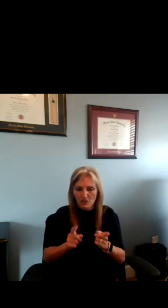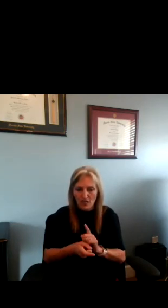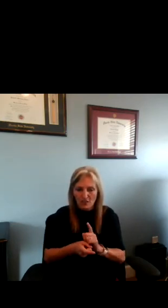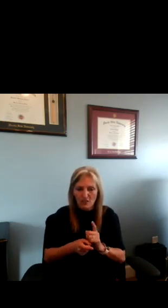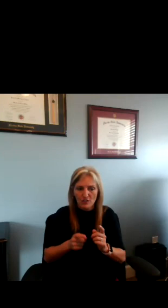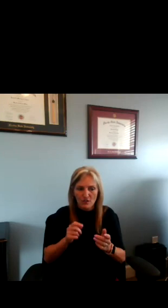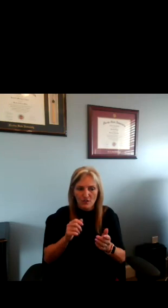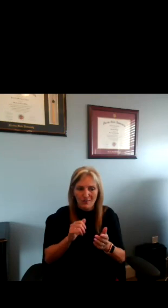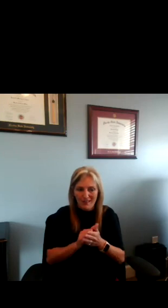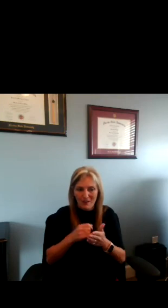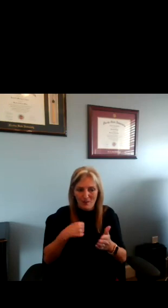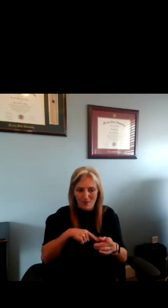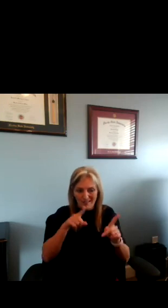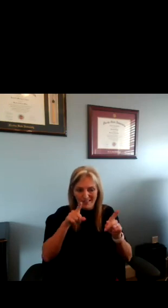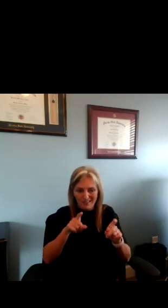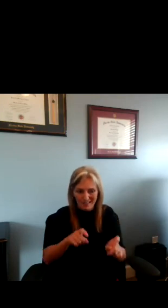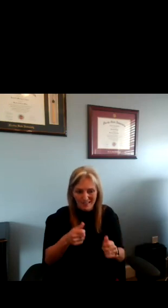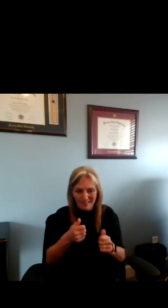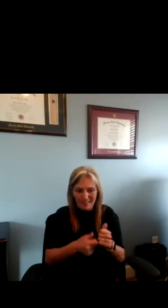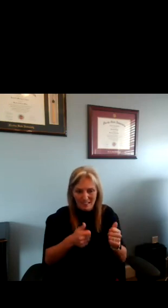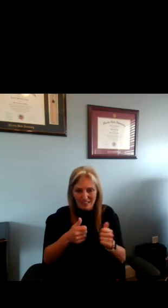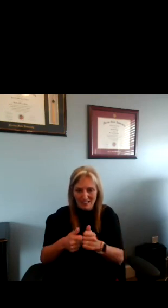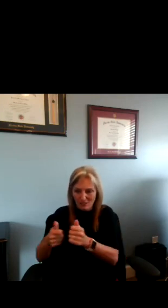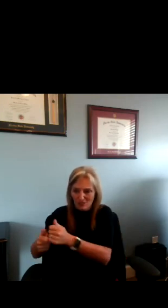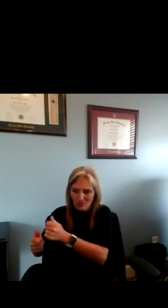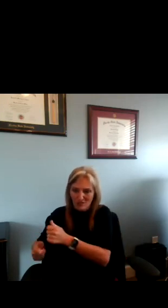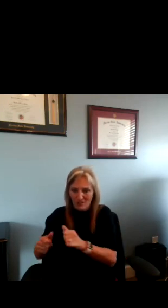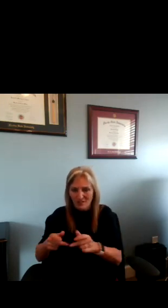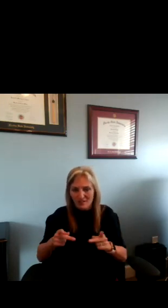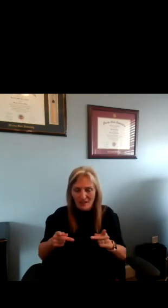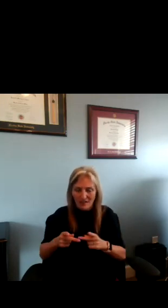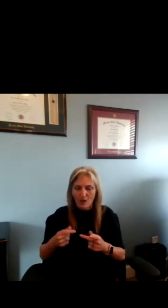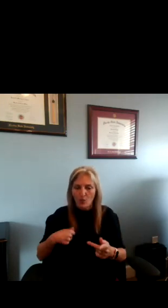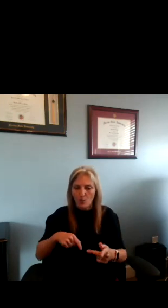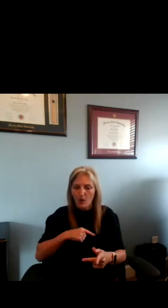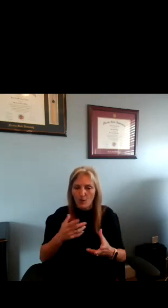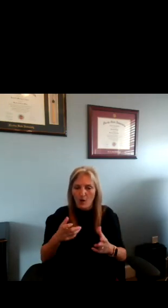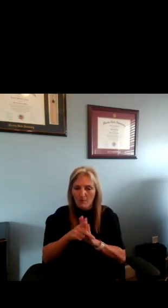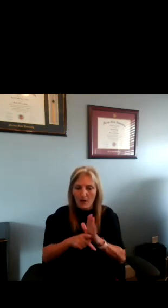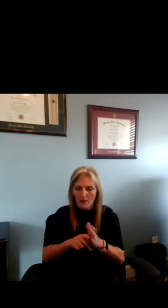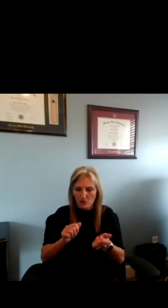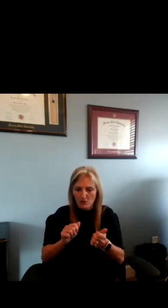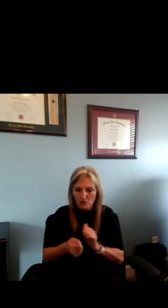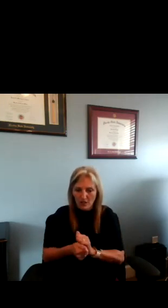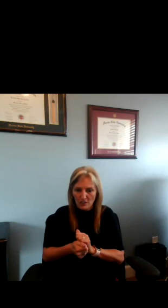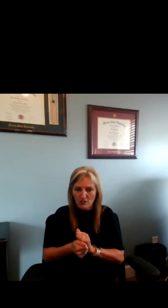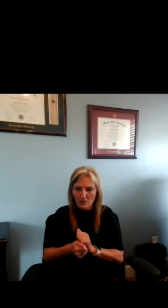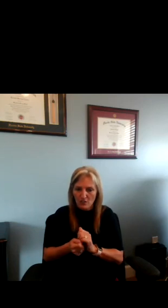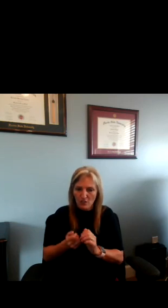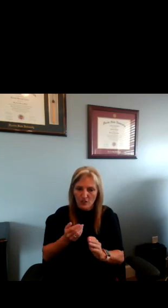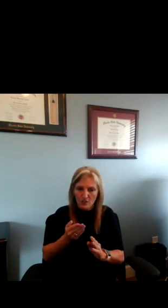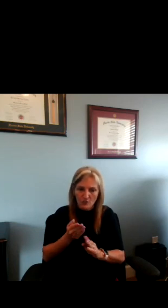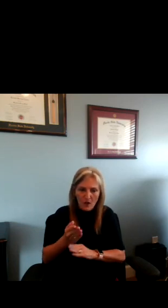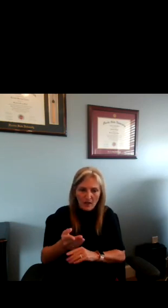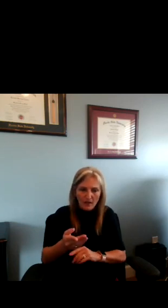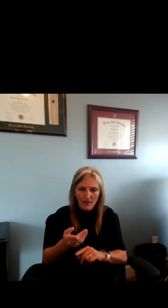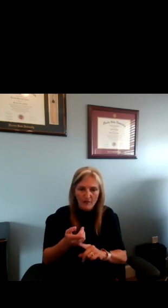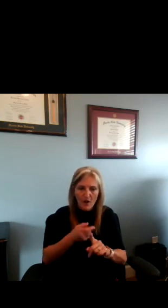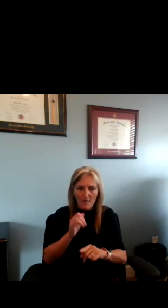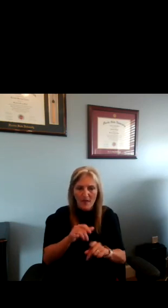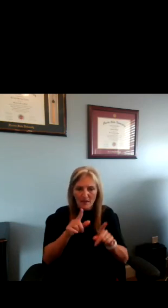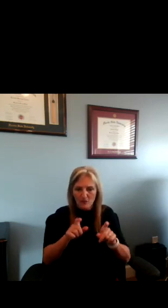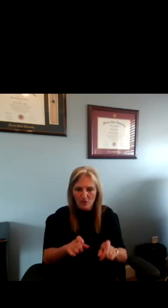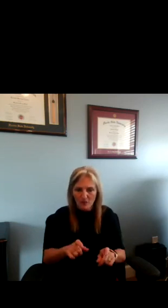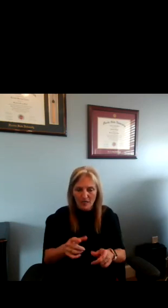each site facility. And we want these policy changes to stem directly from results of the climate survey and take an